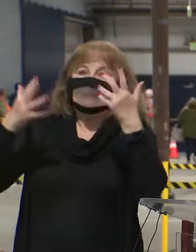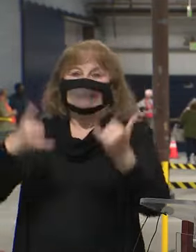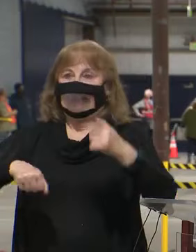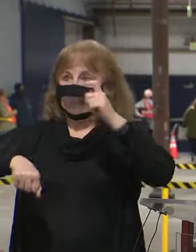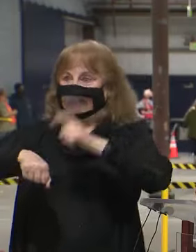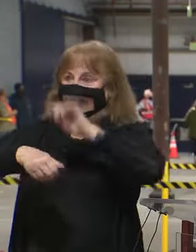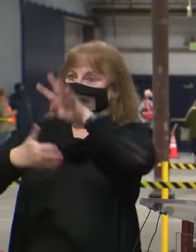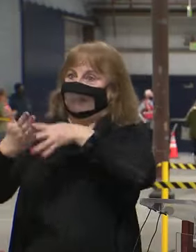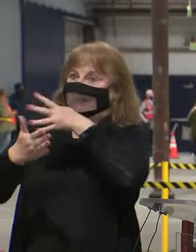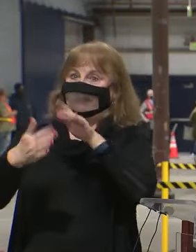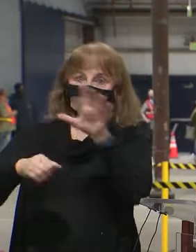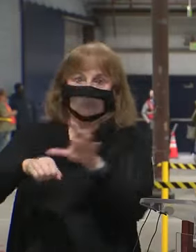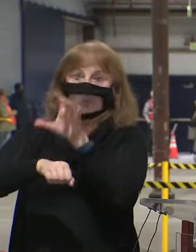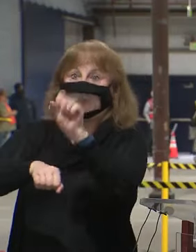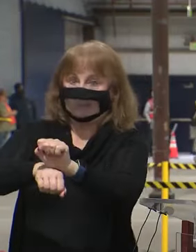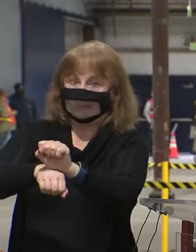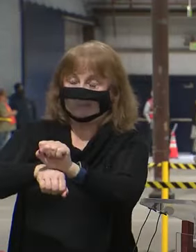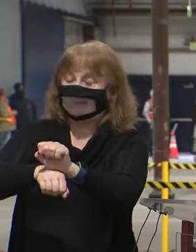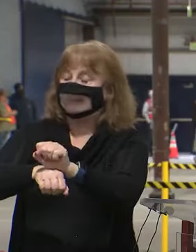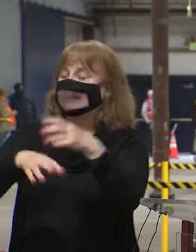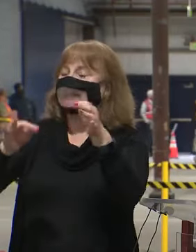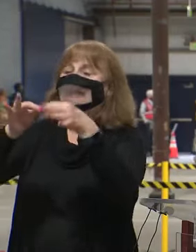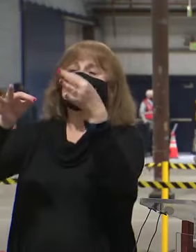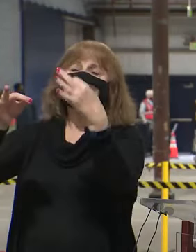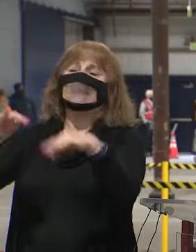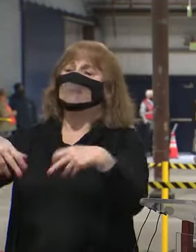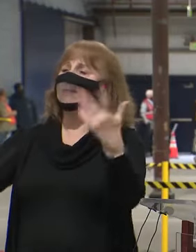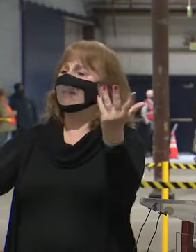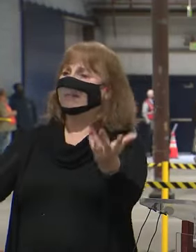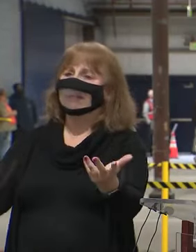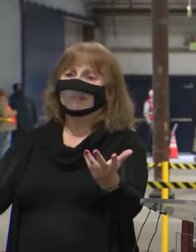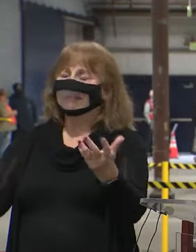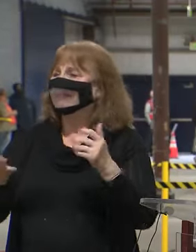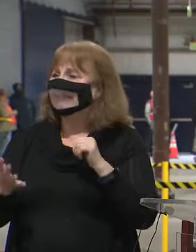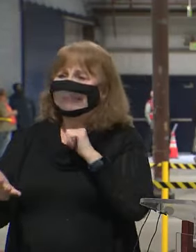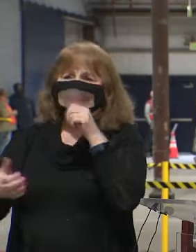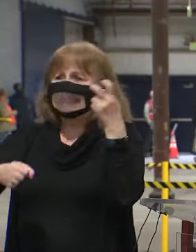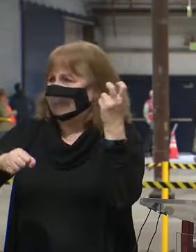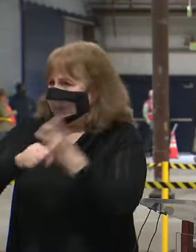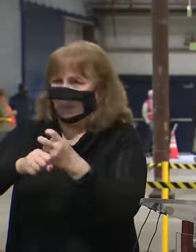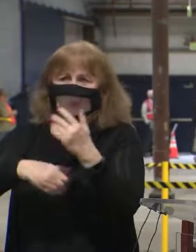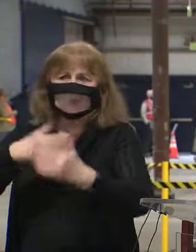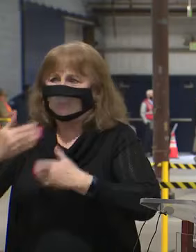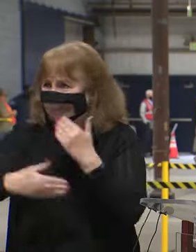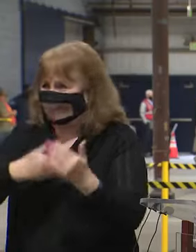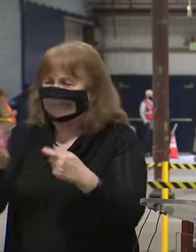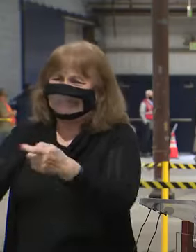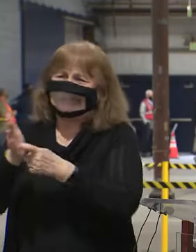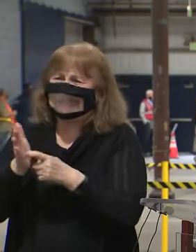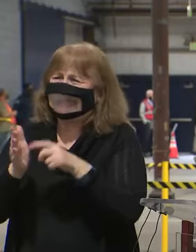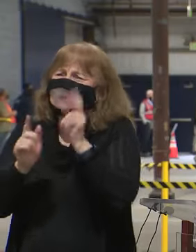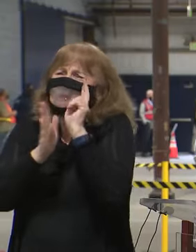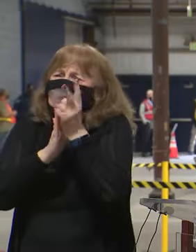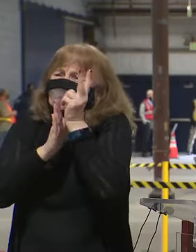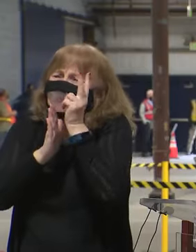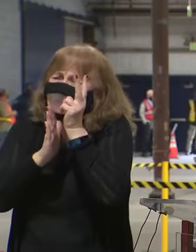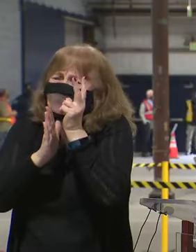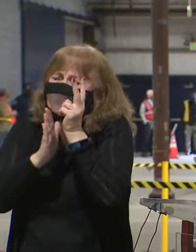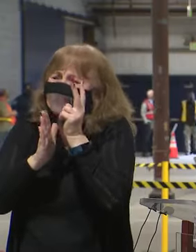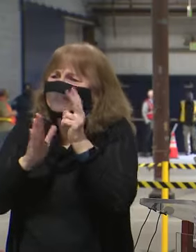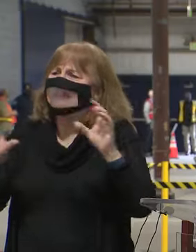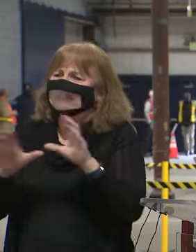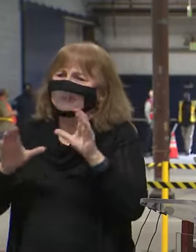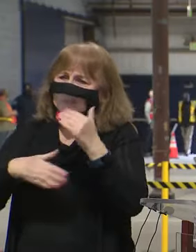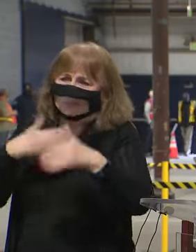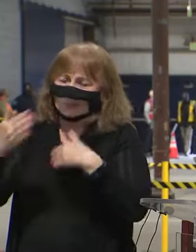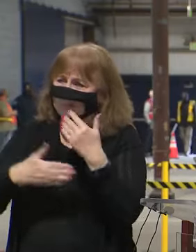time to schedule your appointment. It's as simple as that. It is not a hard process. It takes 2 minutes to do